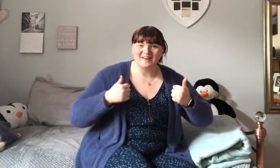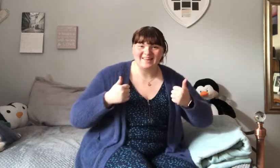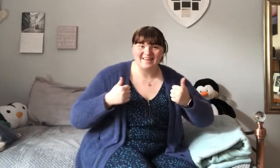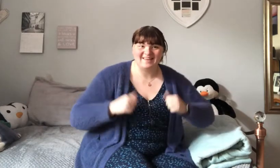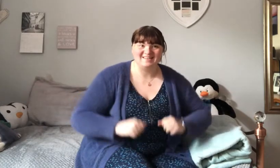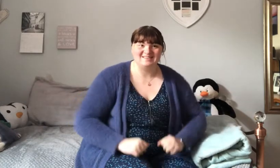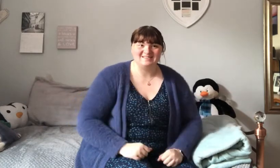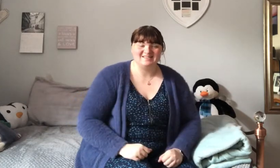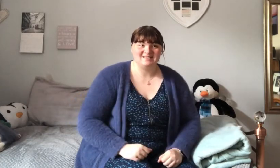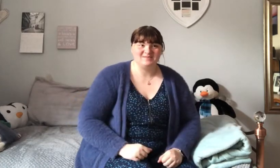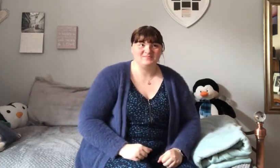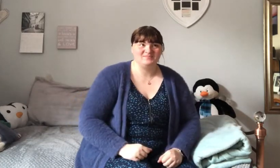Brilliant.